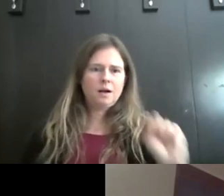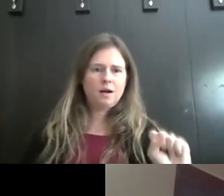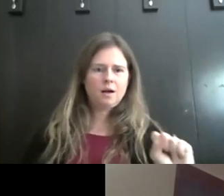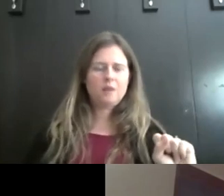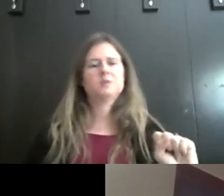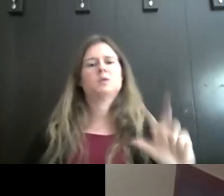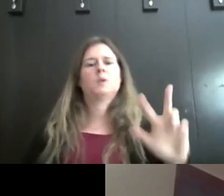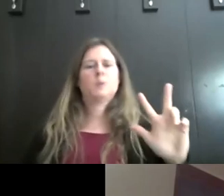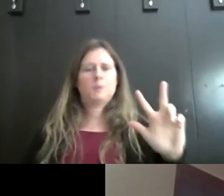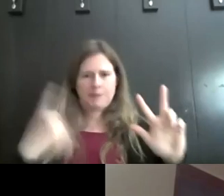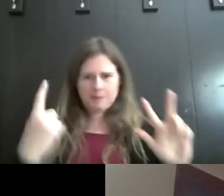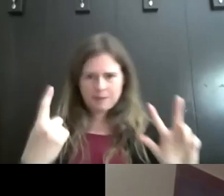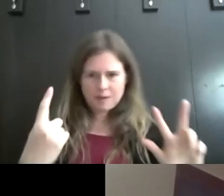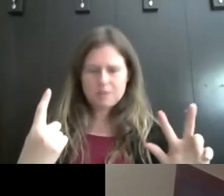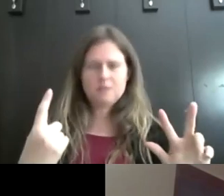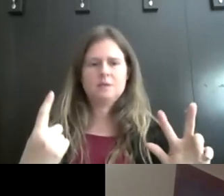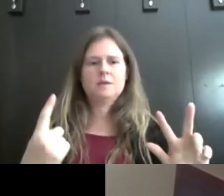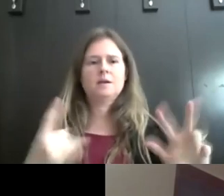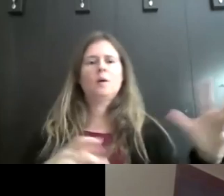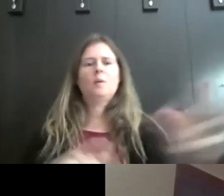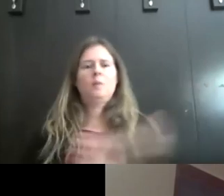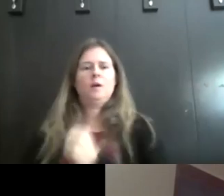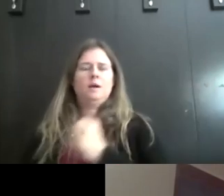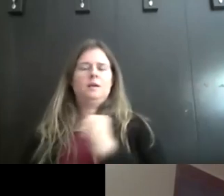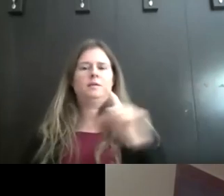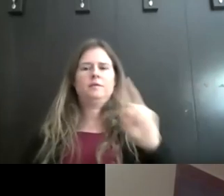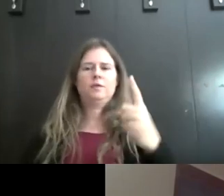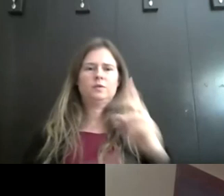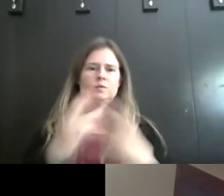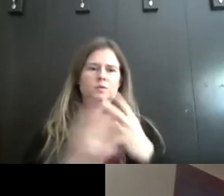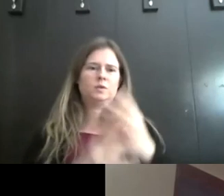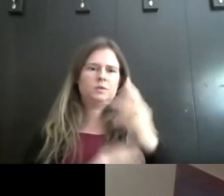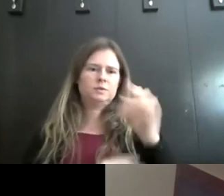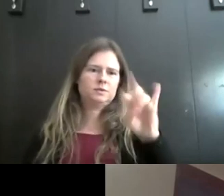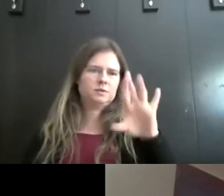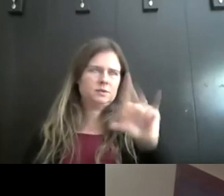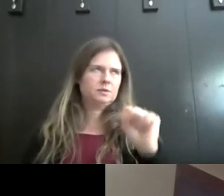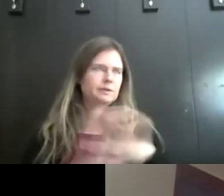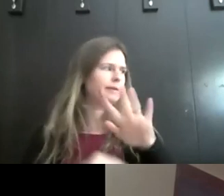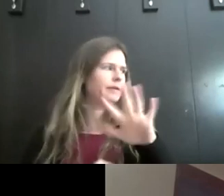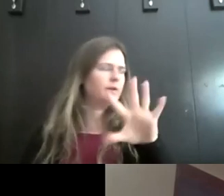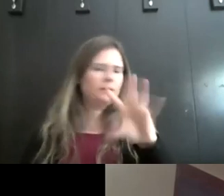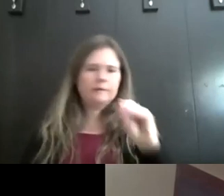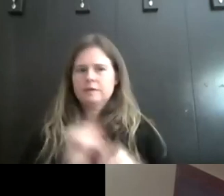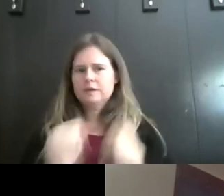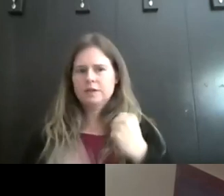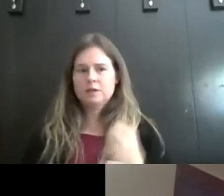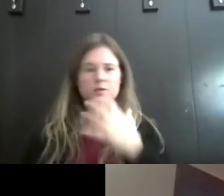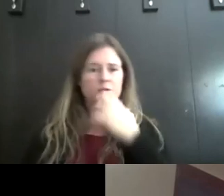3-1 and won their first World Series in over 50 years or whatever it was. The curse was